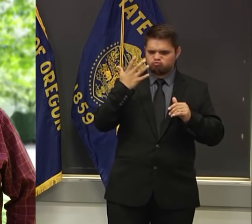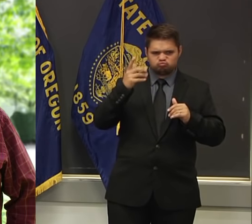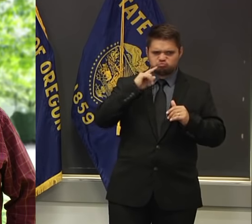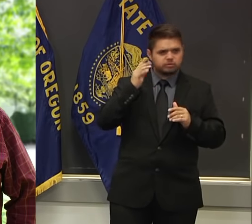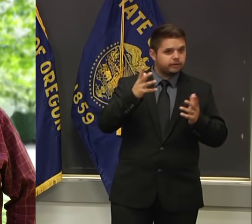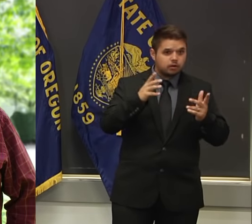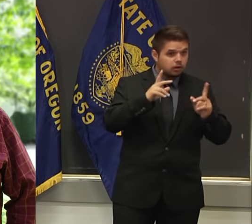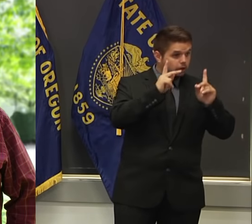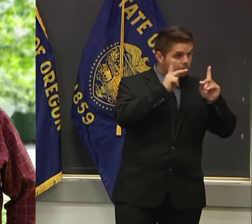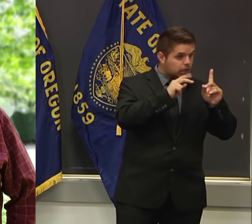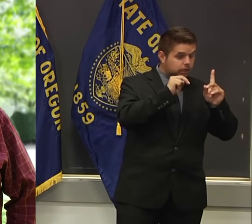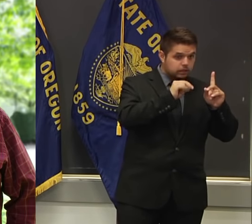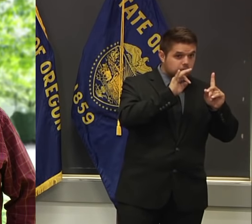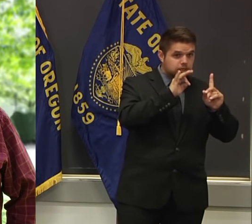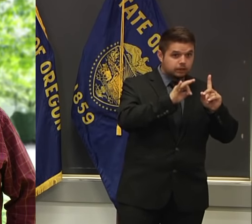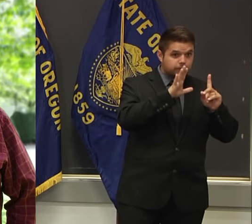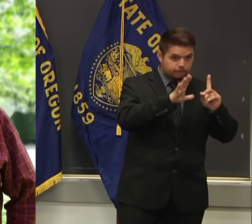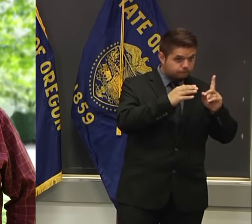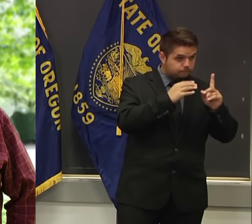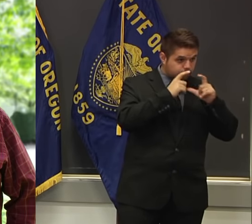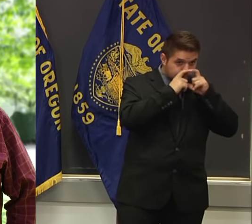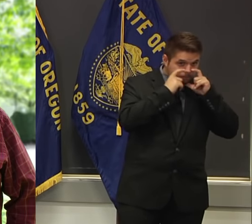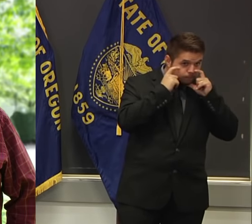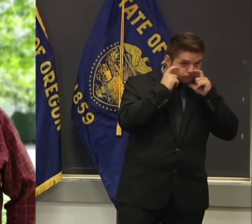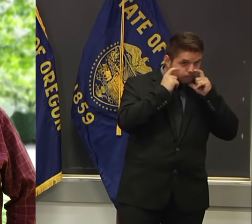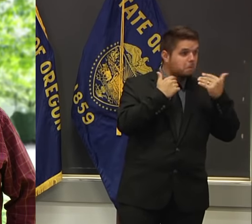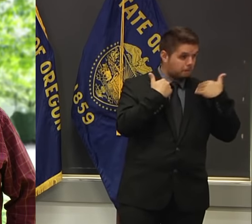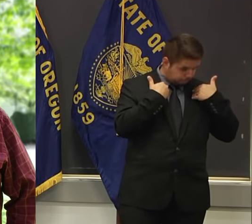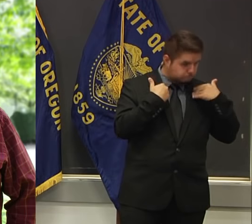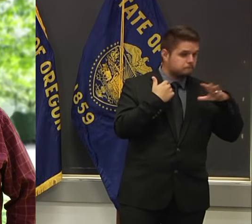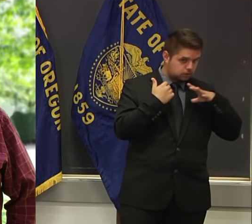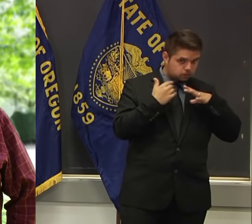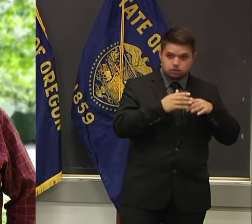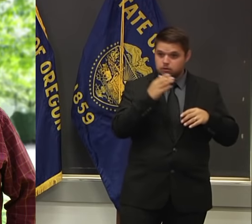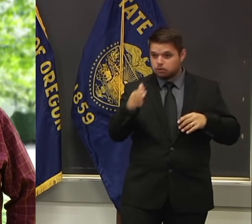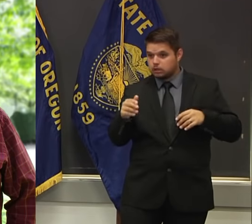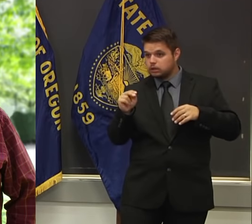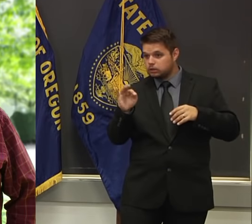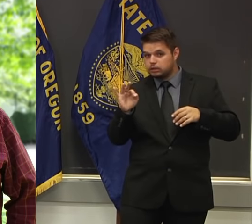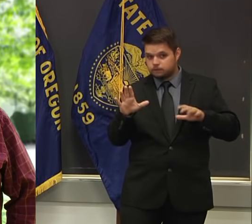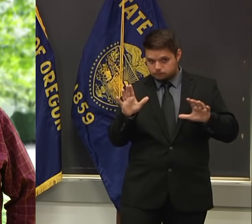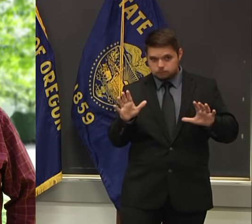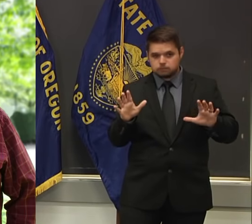and they're appropriately fitted. The truth is that N95s remain relatively